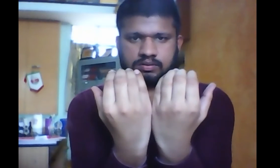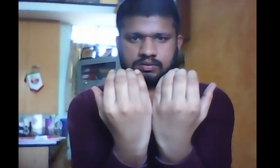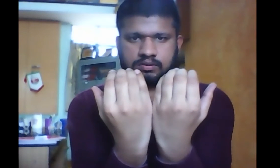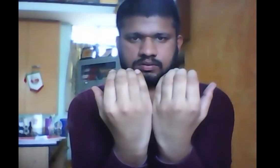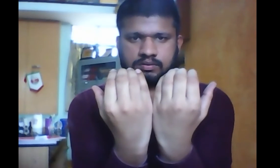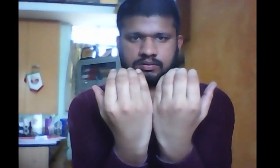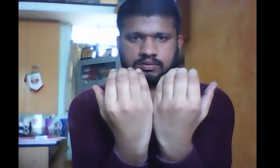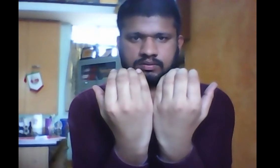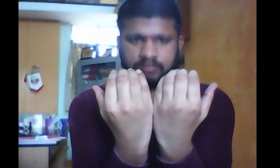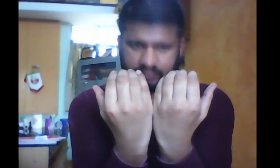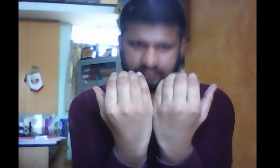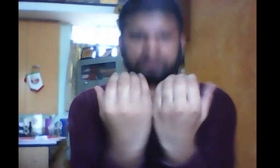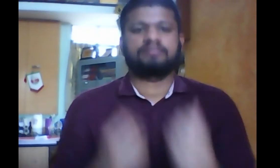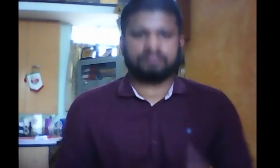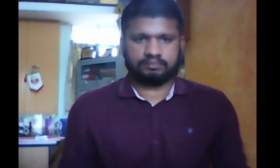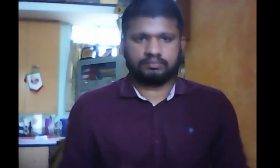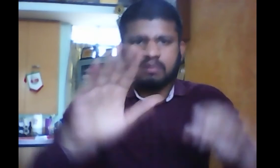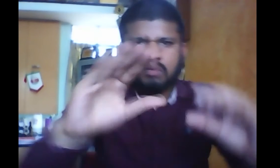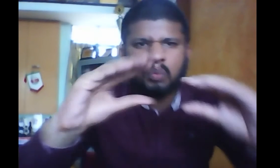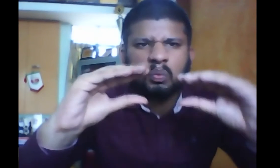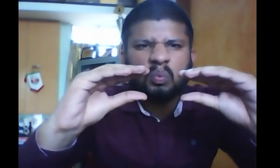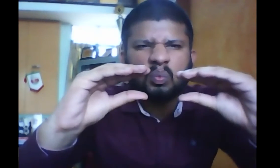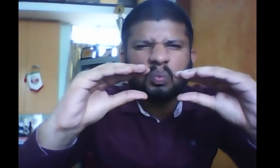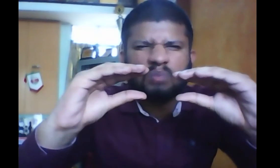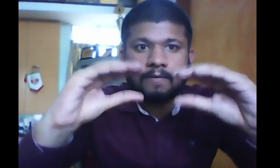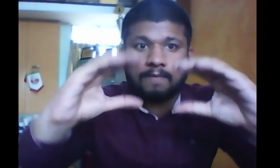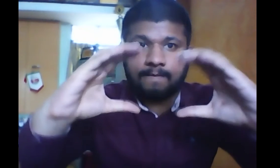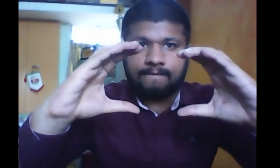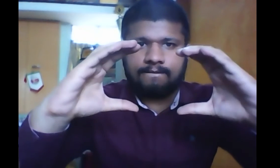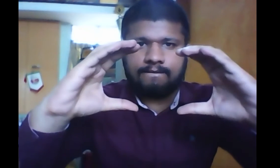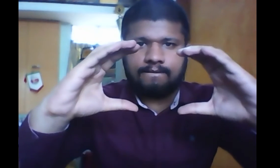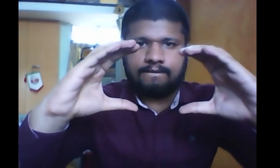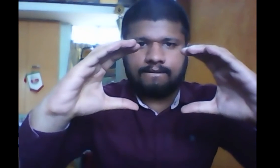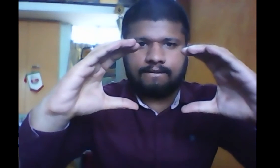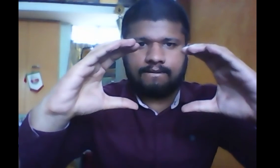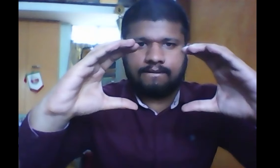This is make a C and circle. Not like this. Make broader and shape. Yeah.